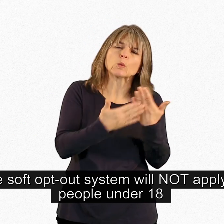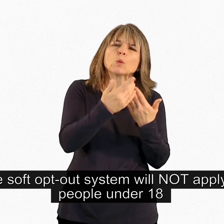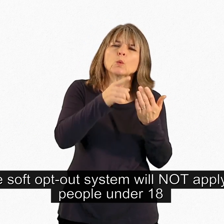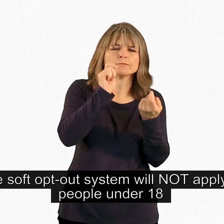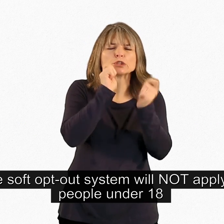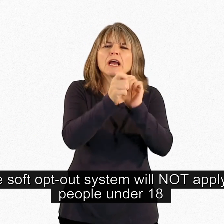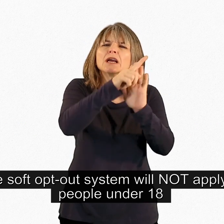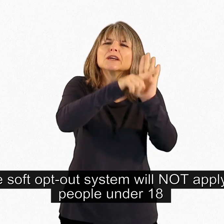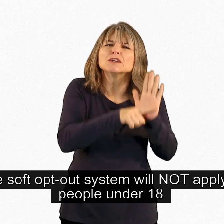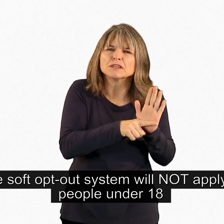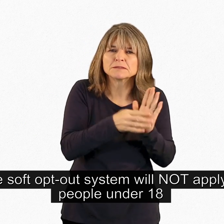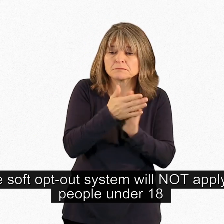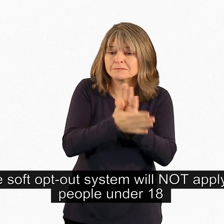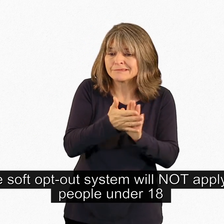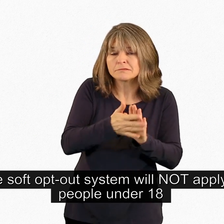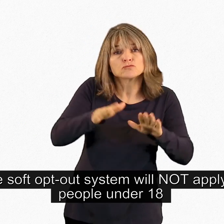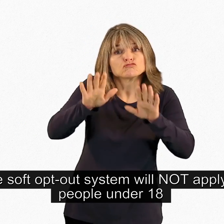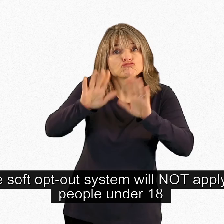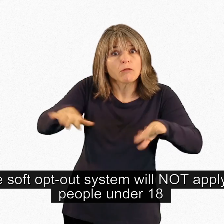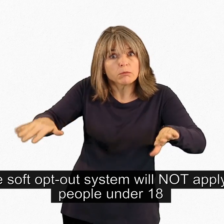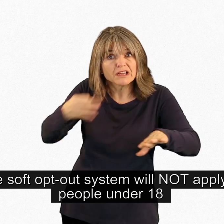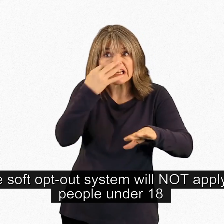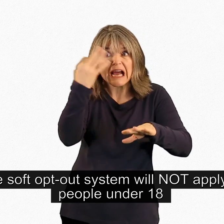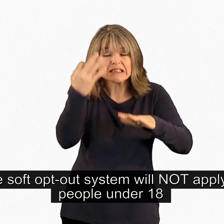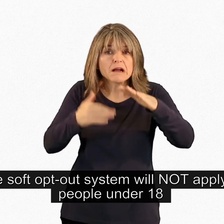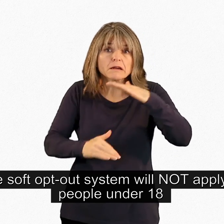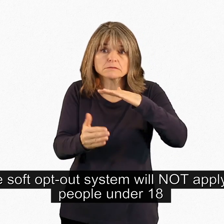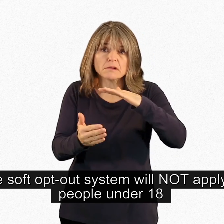The soft opt-out system will not apply to people under 18